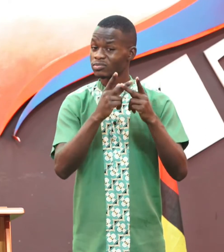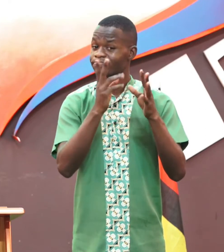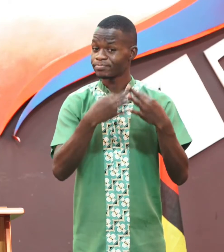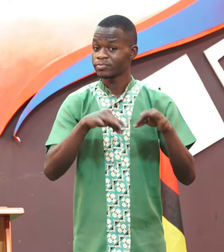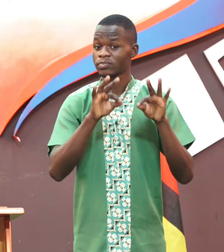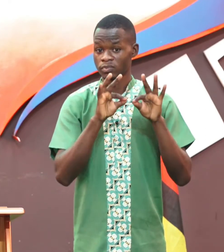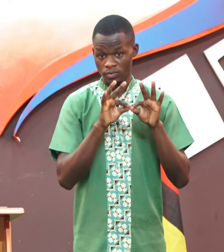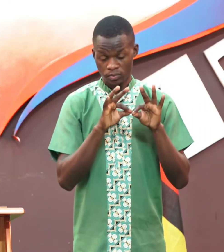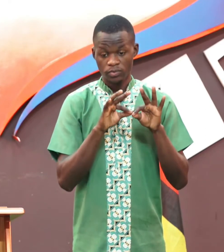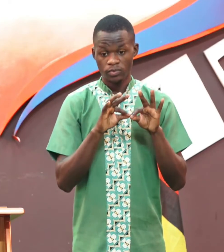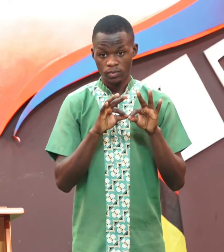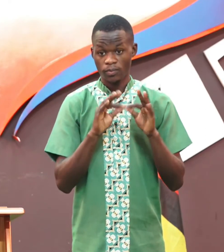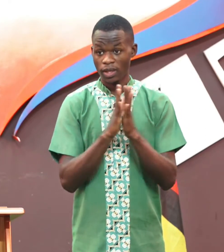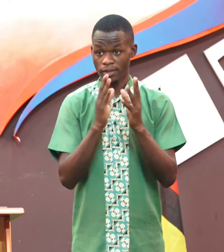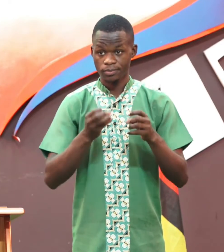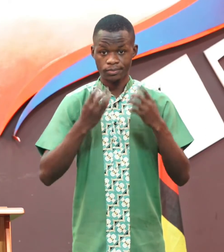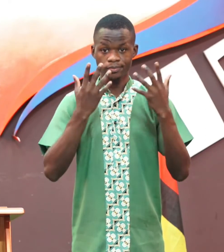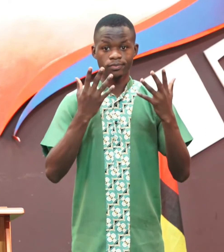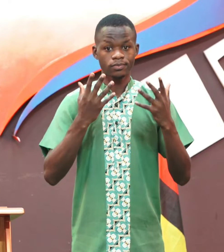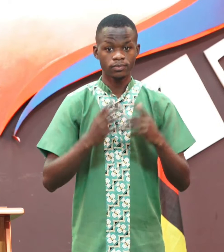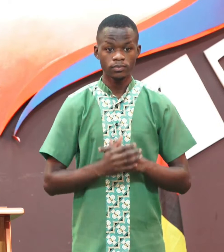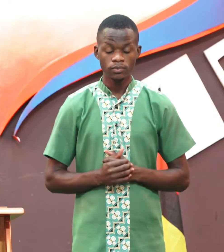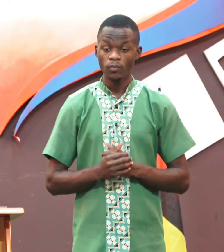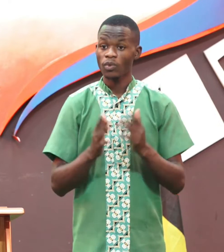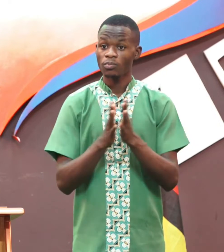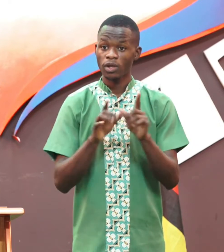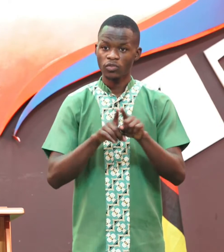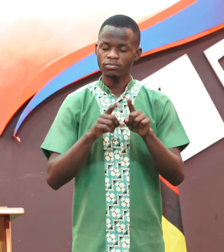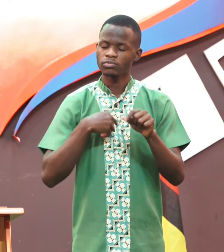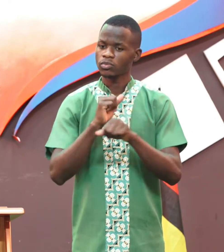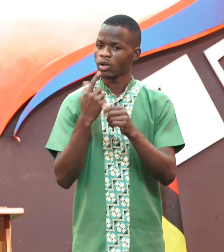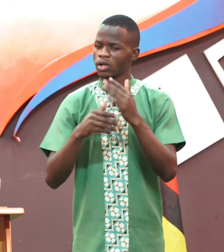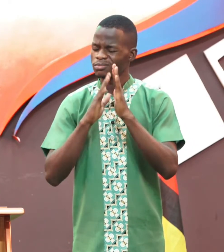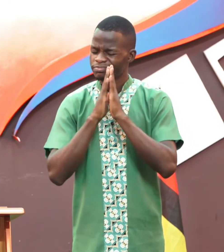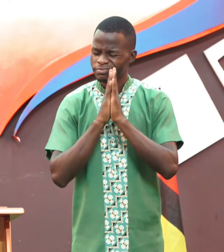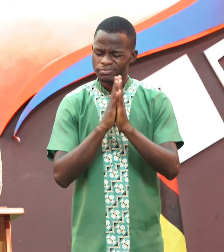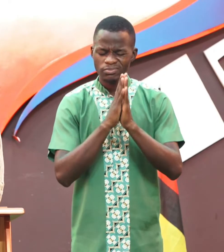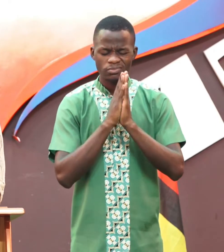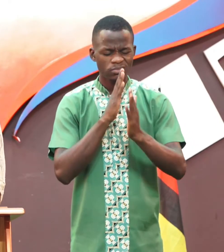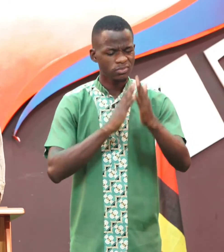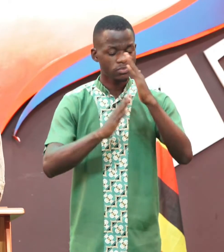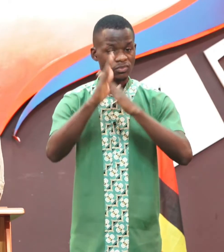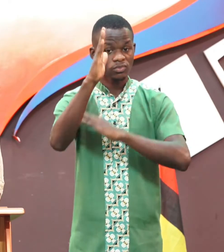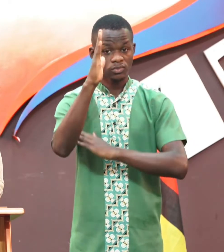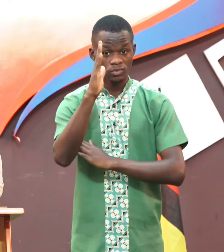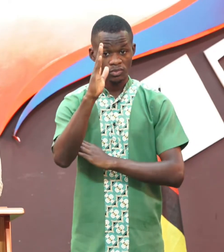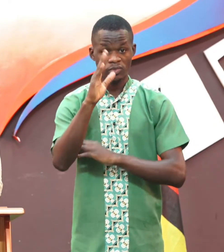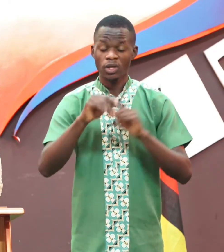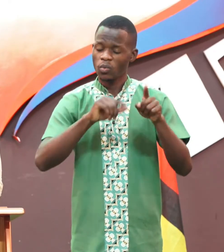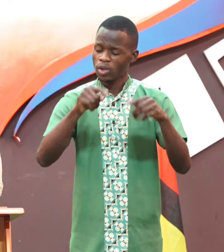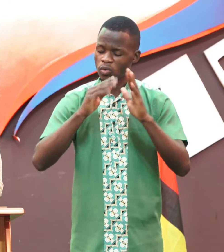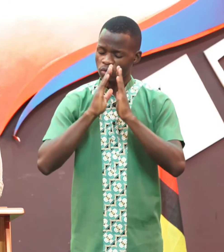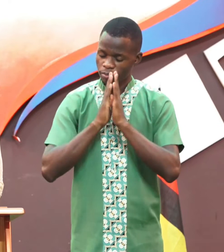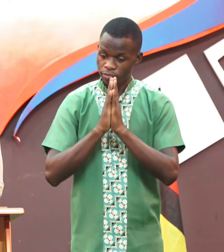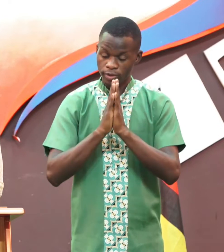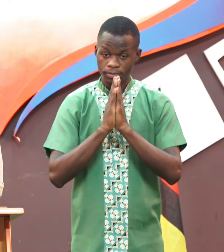key issue. Hallelujah. Amen. Era tugenda kwegayirira Katonda. And we are going to beseech the Lord. Tugenda kusaba.